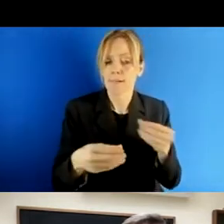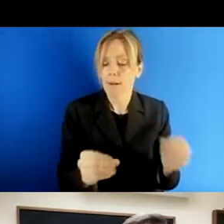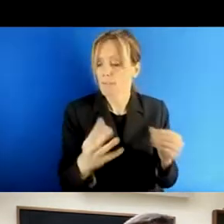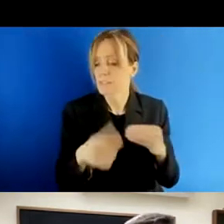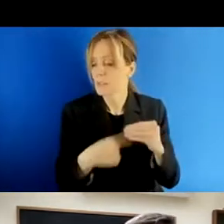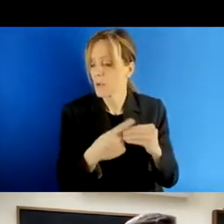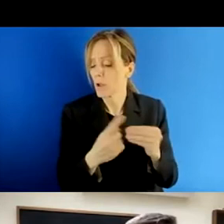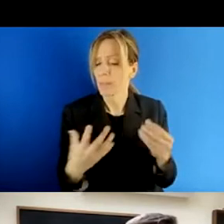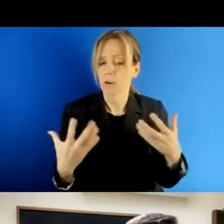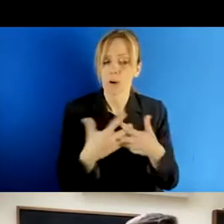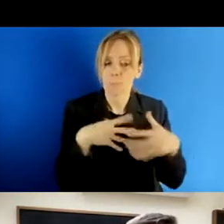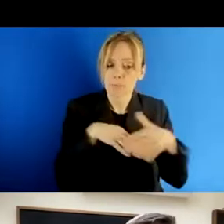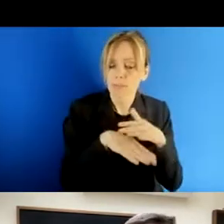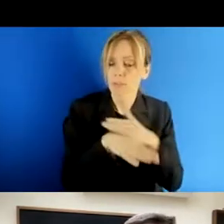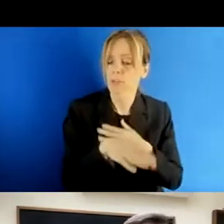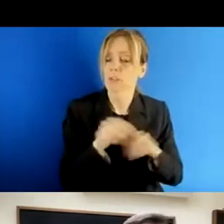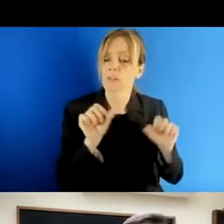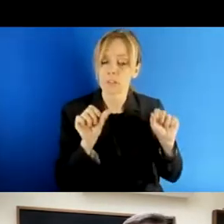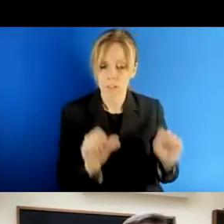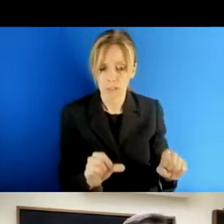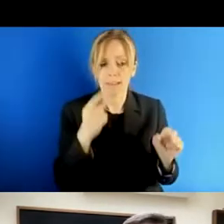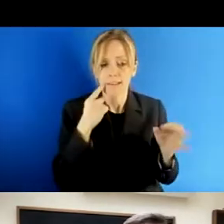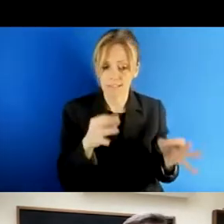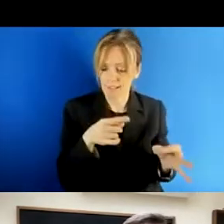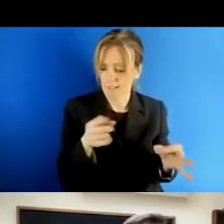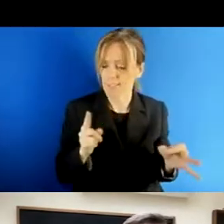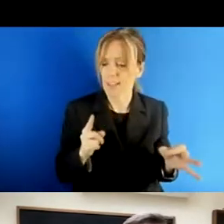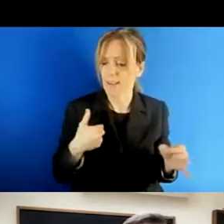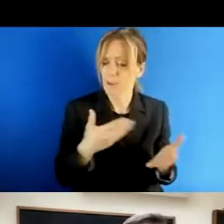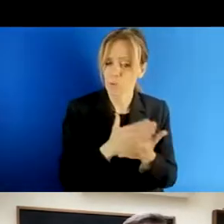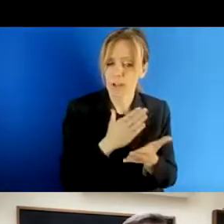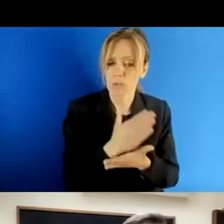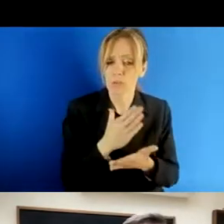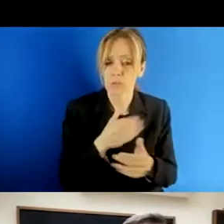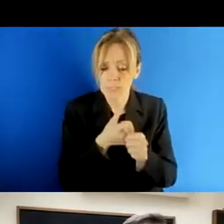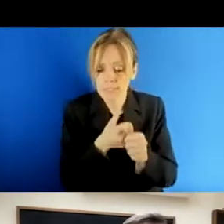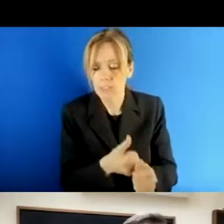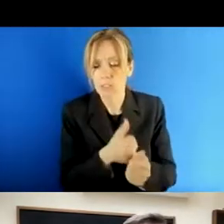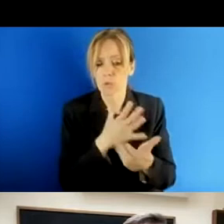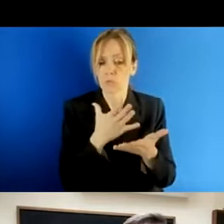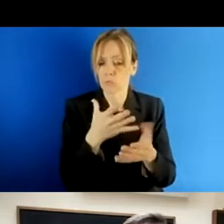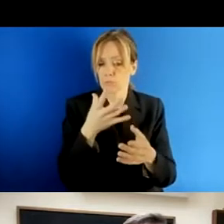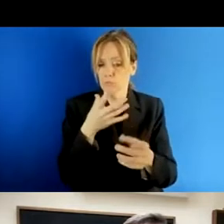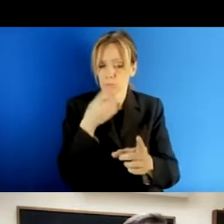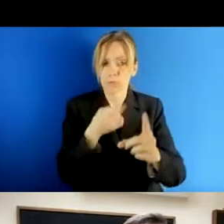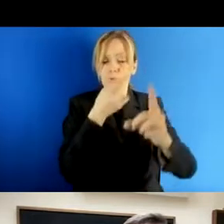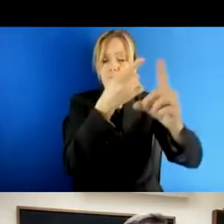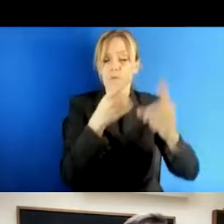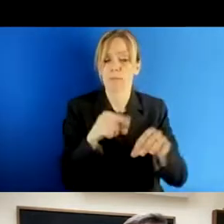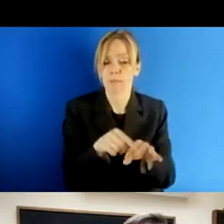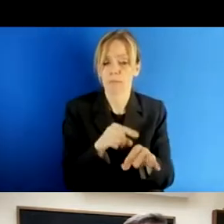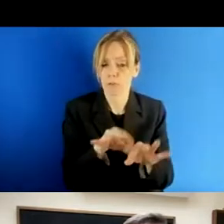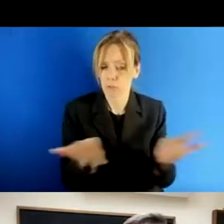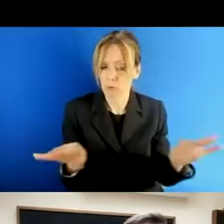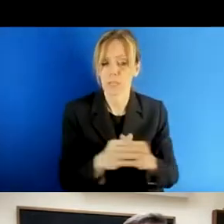could contribute and earn a college degree. They have a right to find out in the name of all of the instructors that are not denying their accommodations,